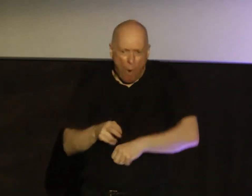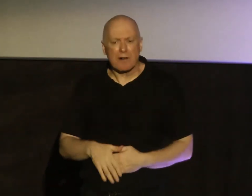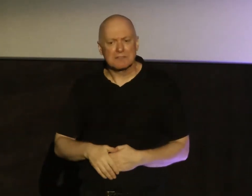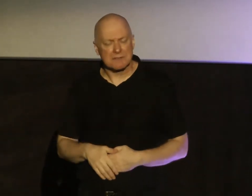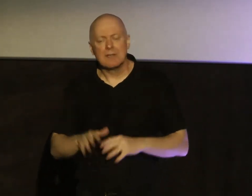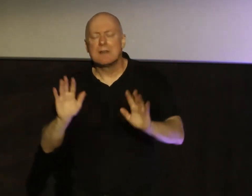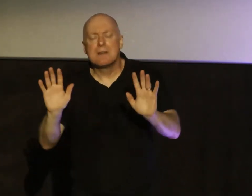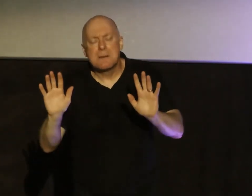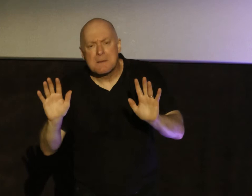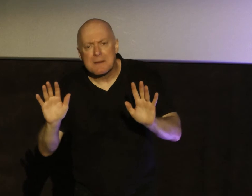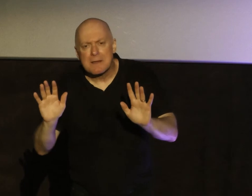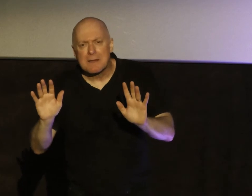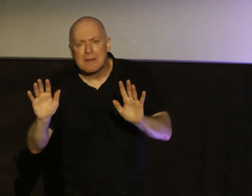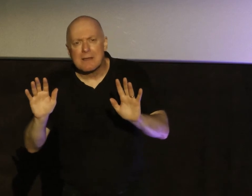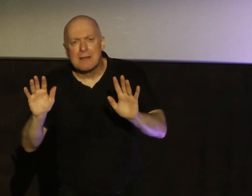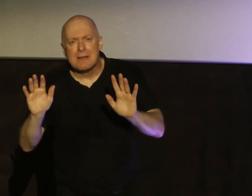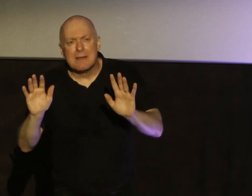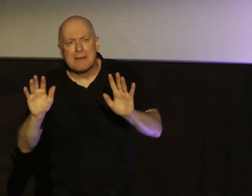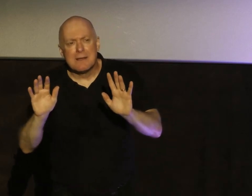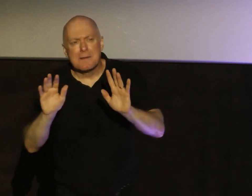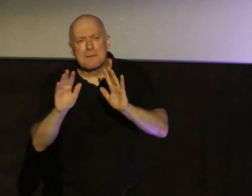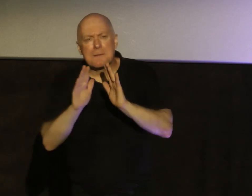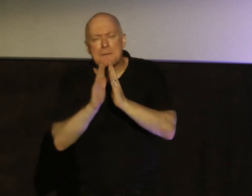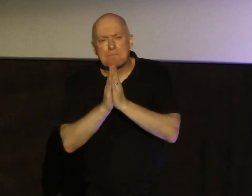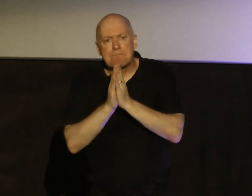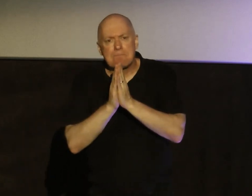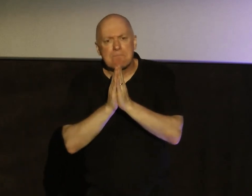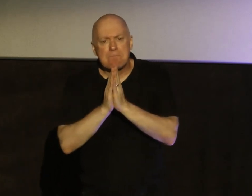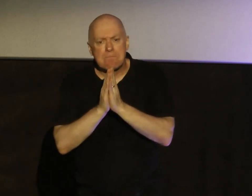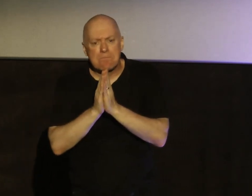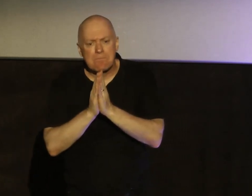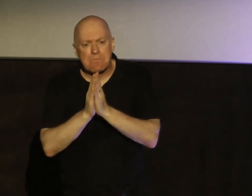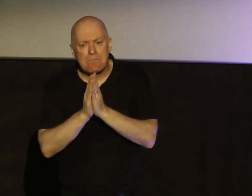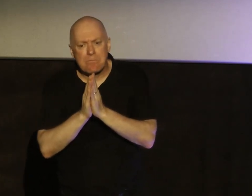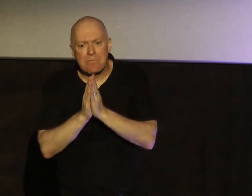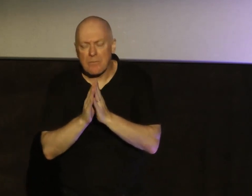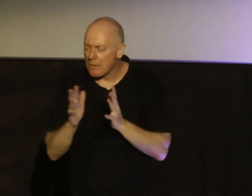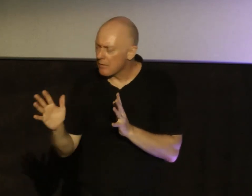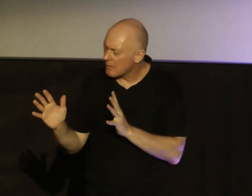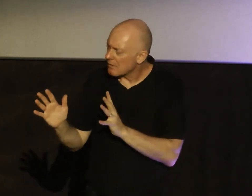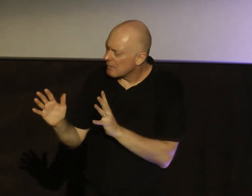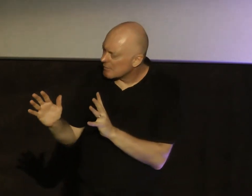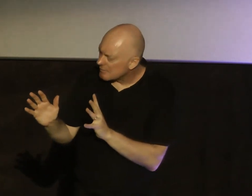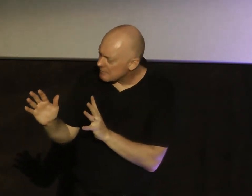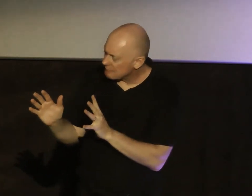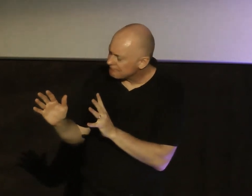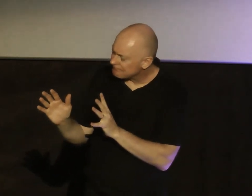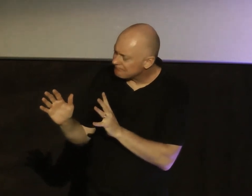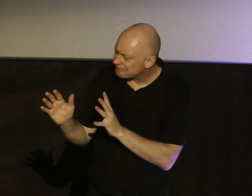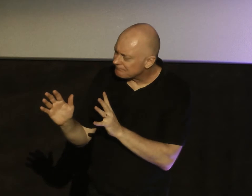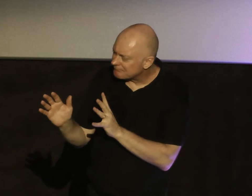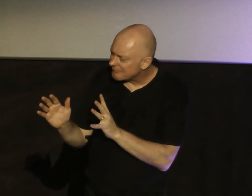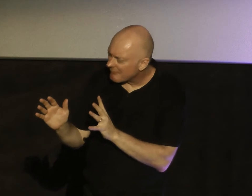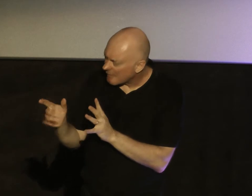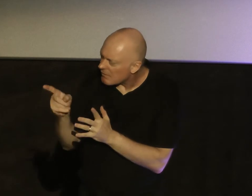those things. It doesn't mean that you don't give benefit of the doubt. It certainly doesn't mean that you don't embrace